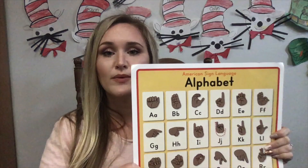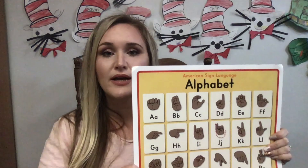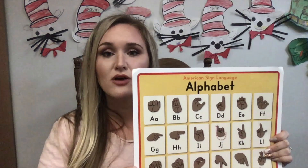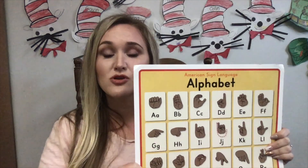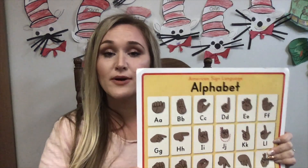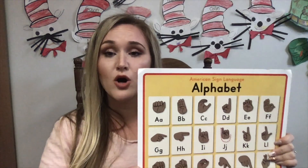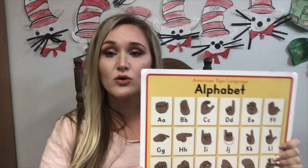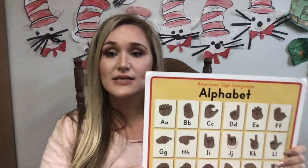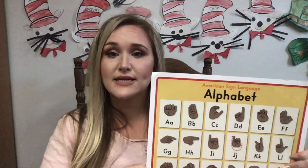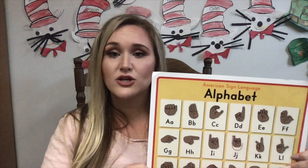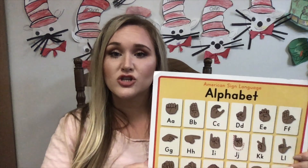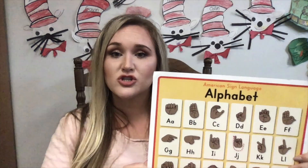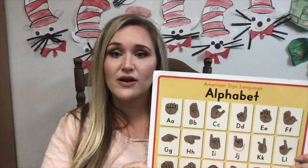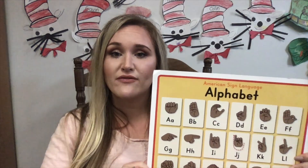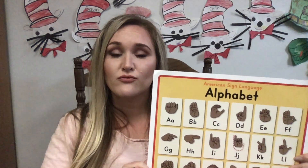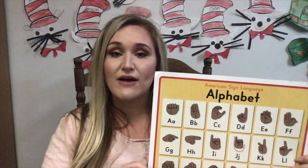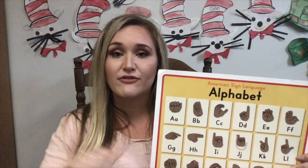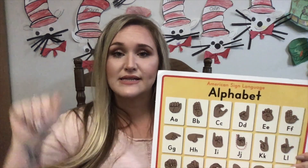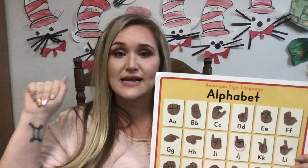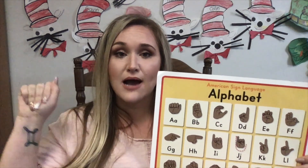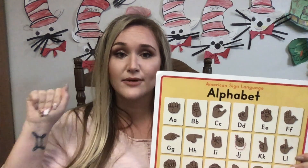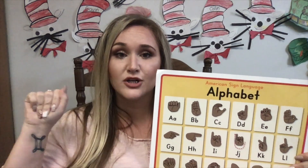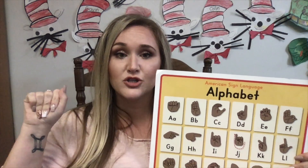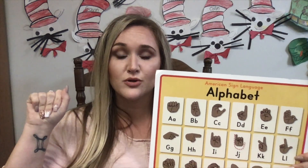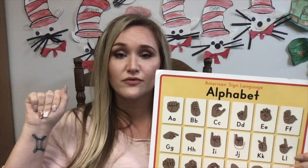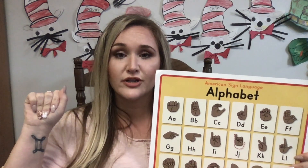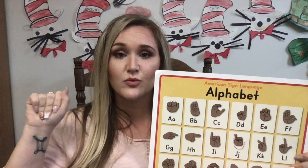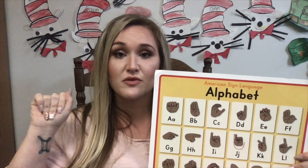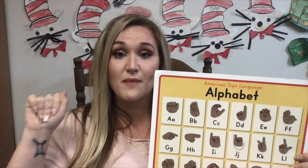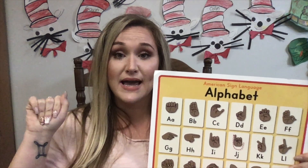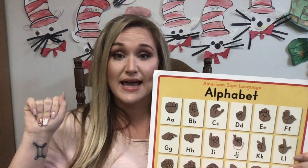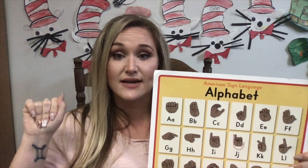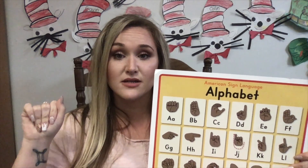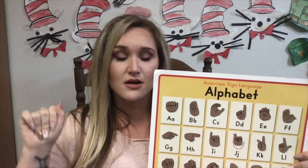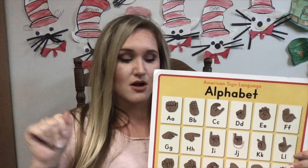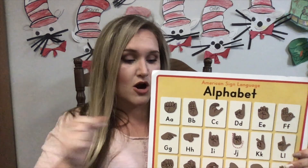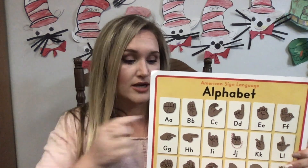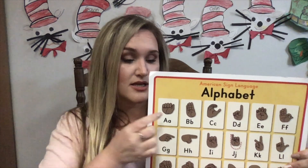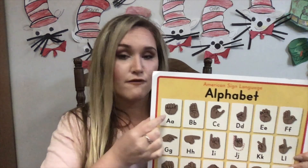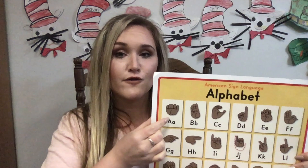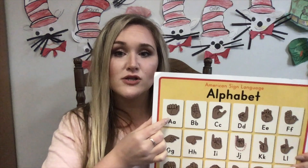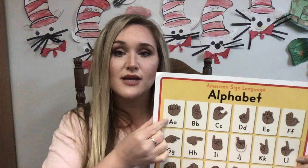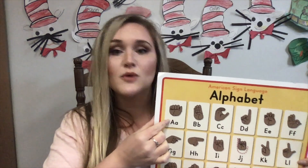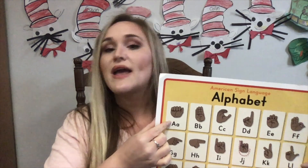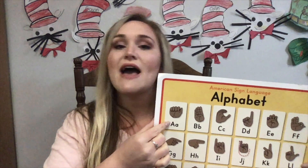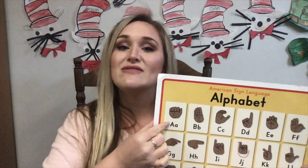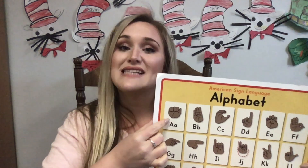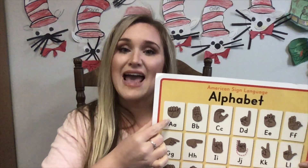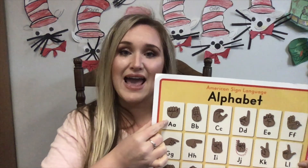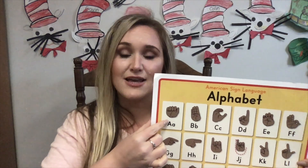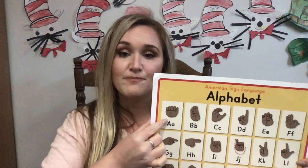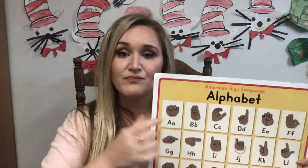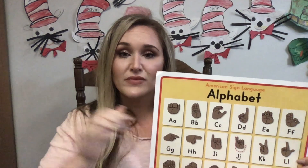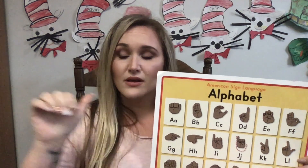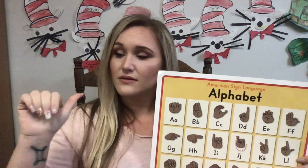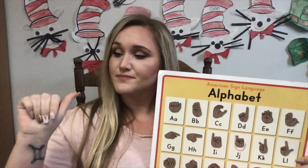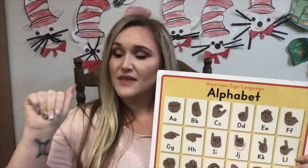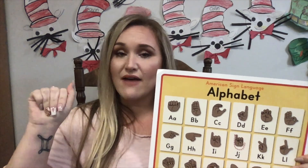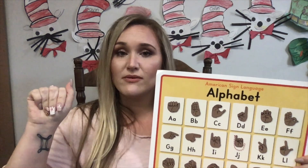go. So I'm going to hold it here just so you have a reference, and I'm going to do it over here with my hand. All right, so the first letter we have is A. Everybody